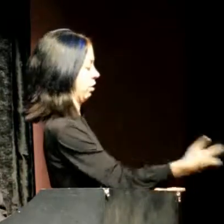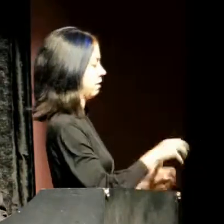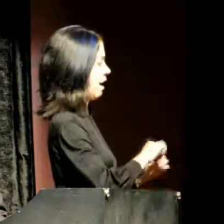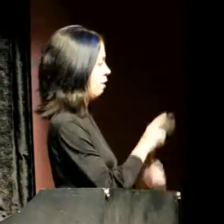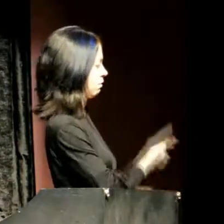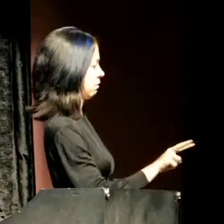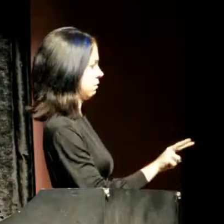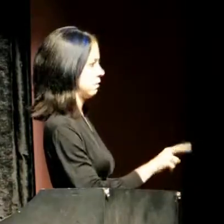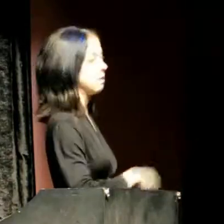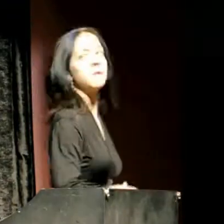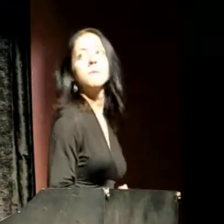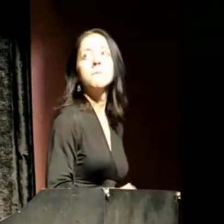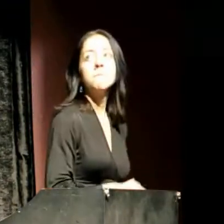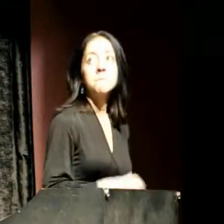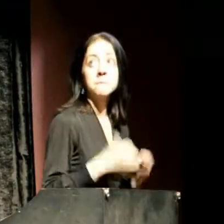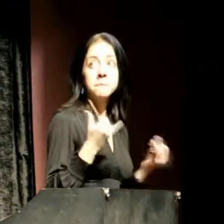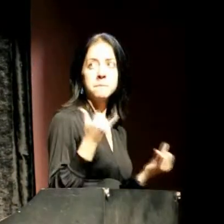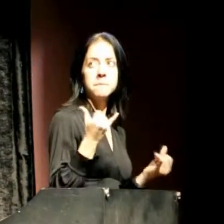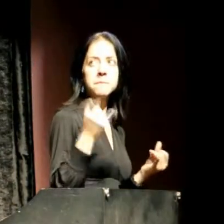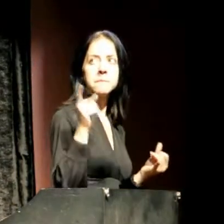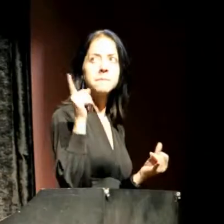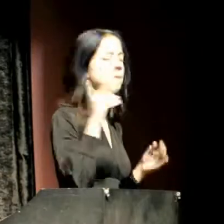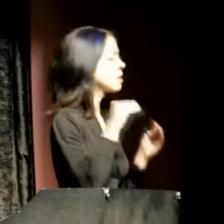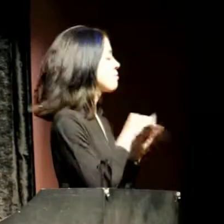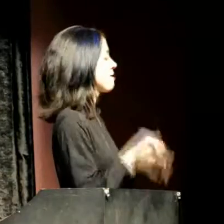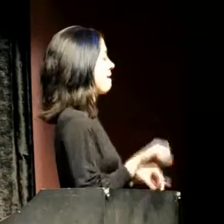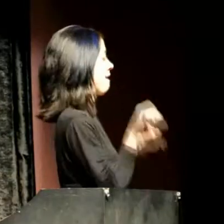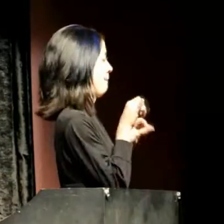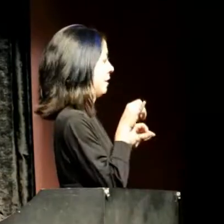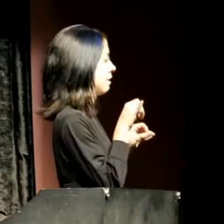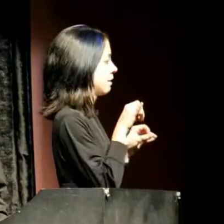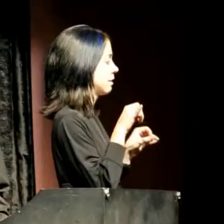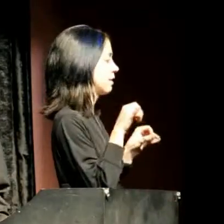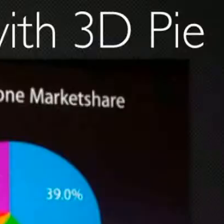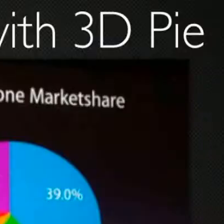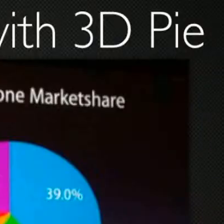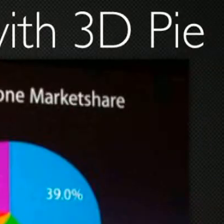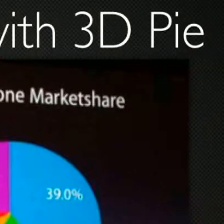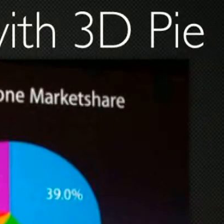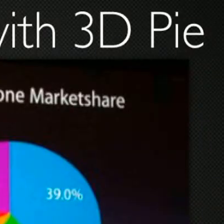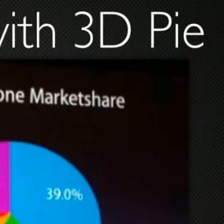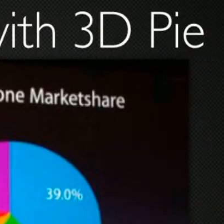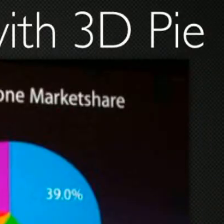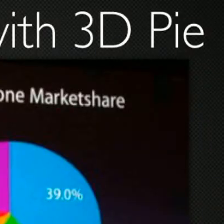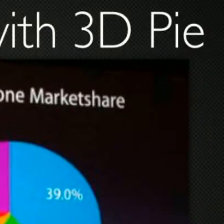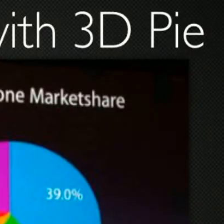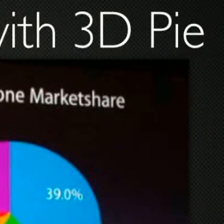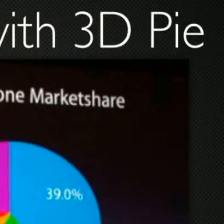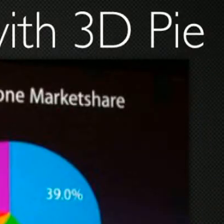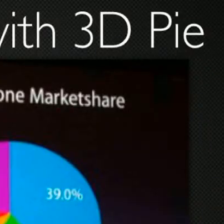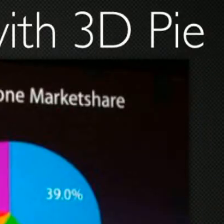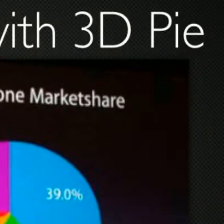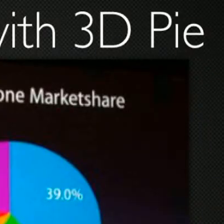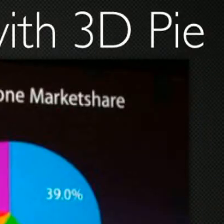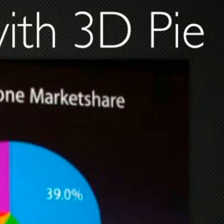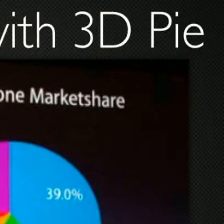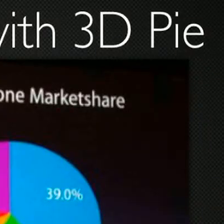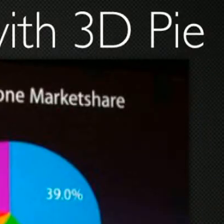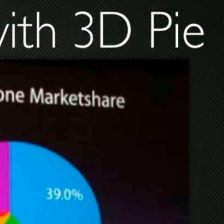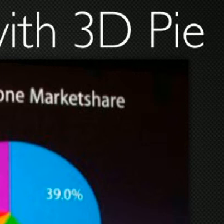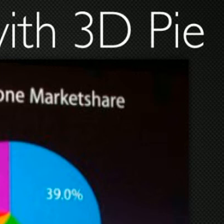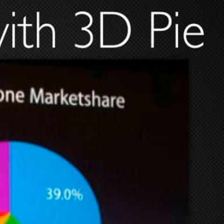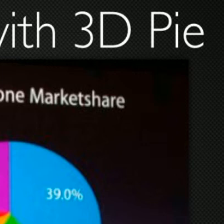These days, though, a much more common infographic insurrection is the lowly pie chart. Very well known and often executed